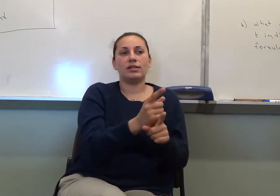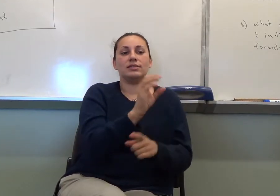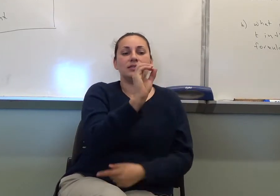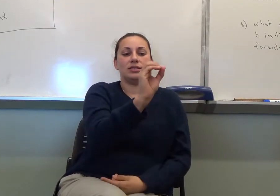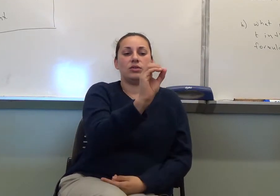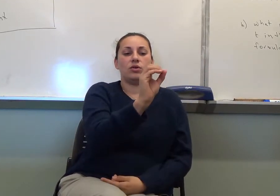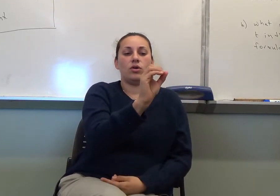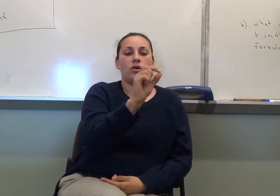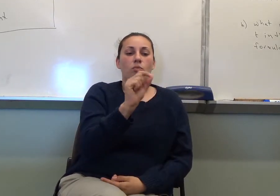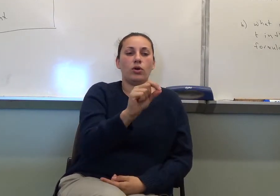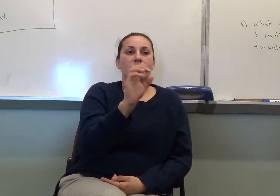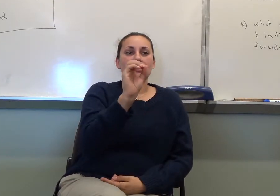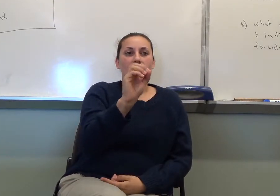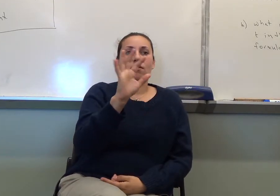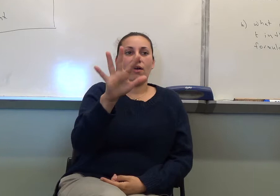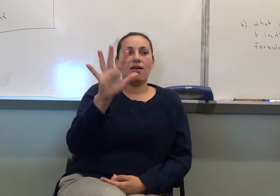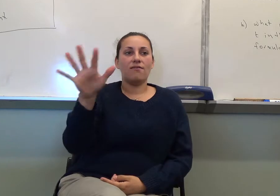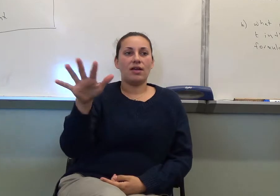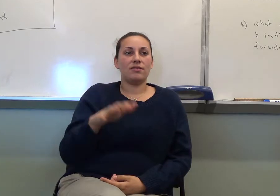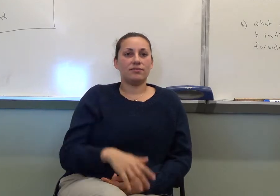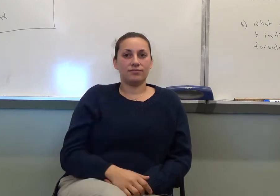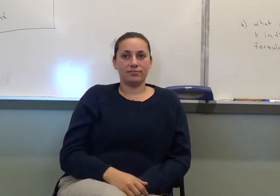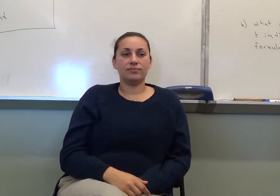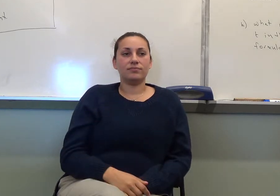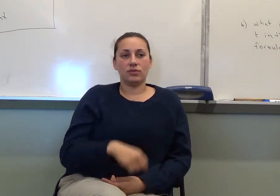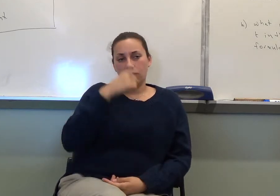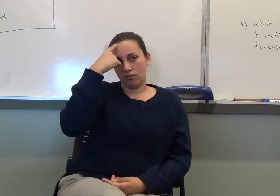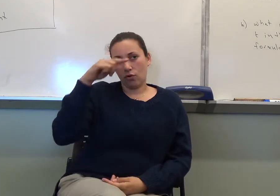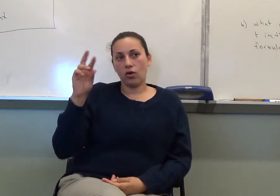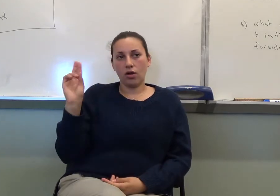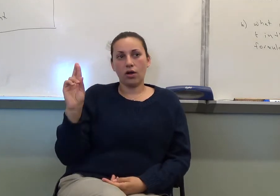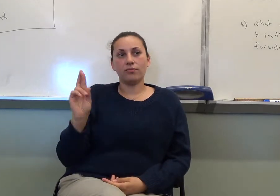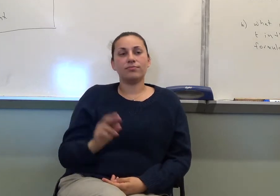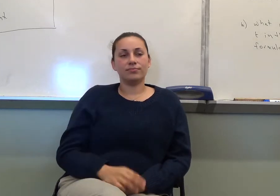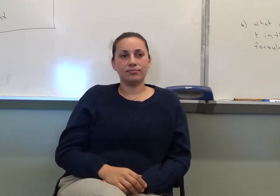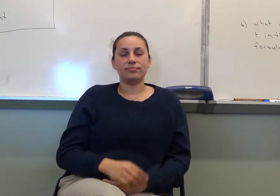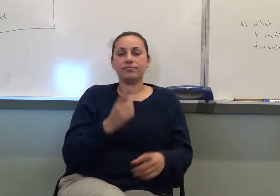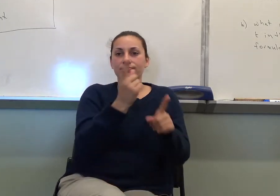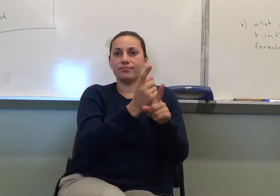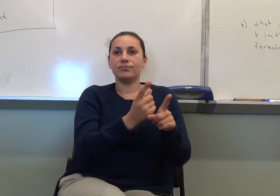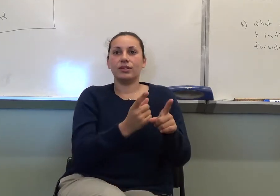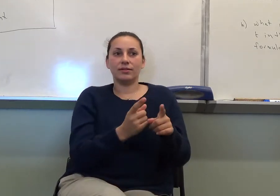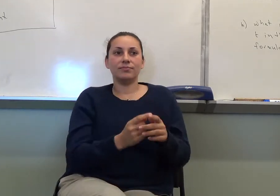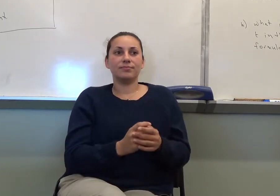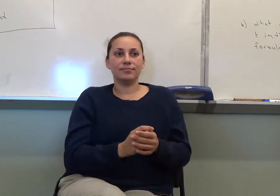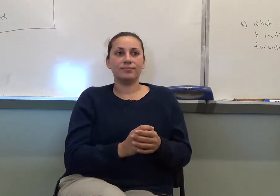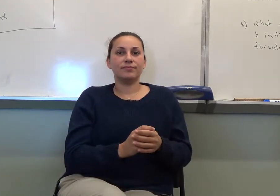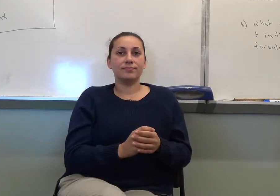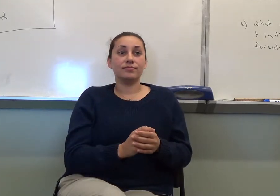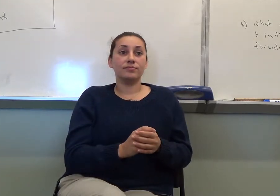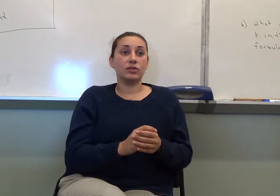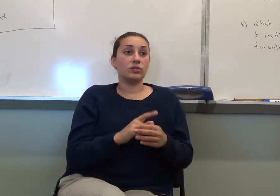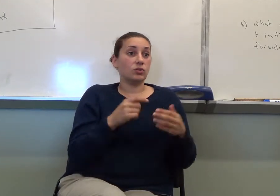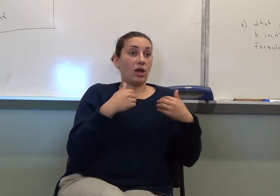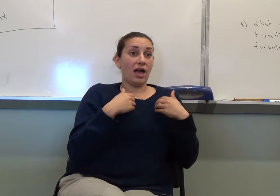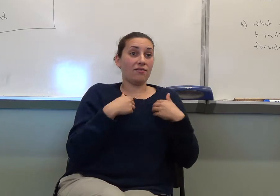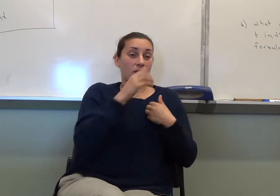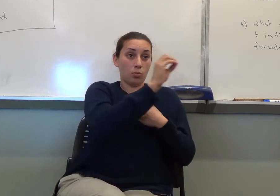0.055 is what would go in there for the R, okay? Because you're taking this percent sign and